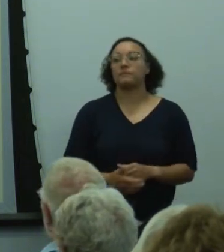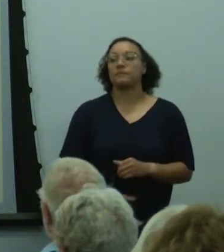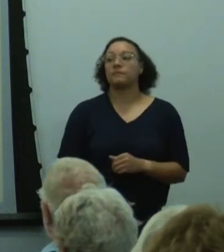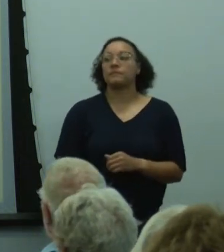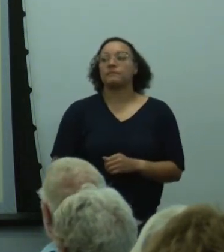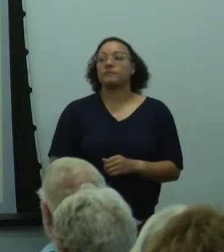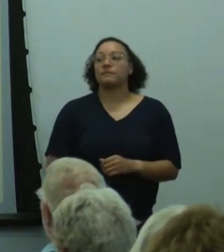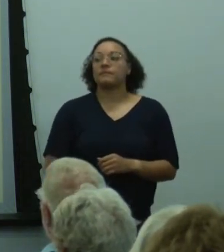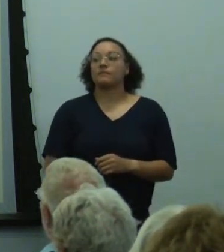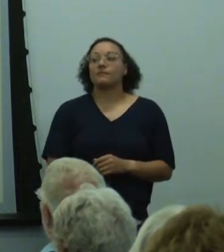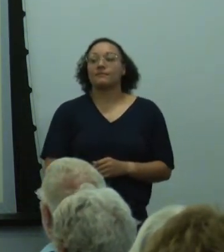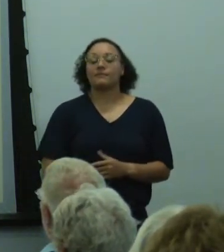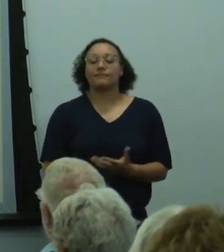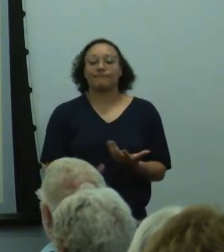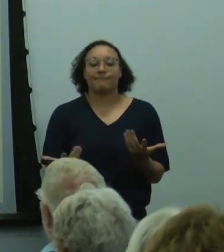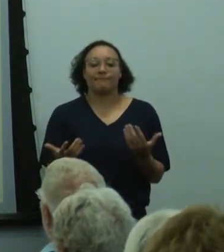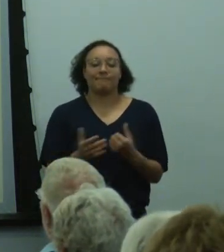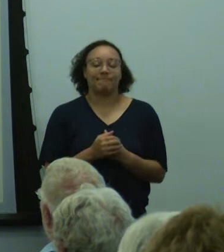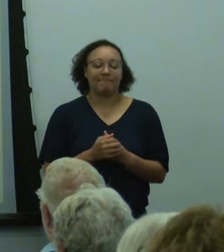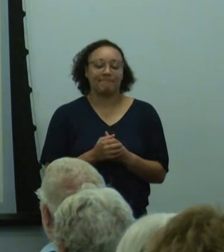Well, not surprisingly,